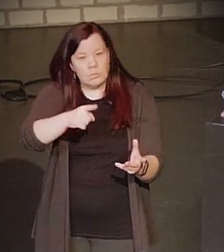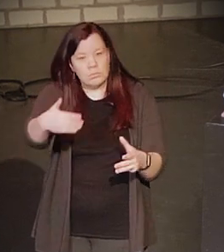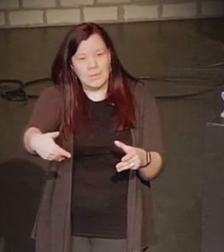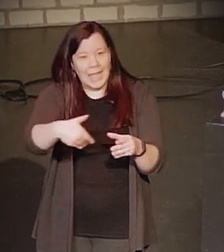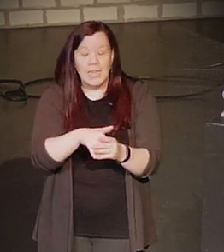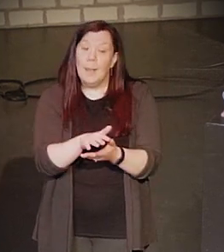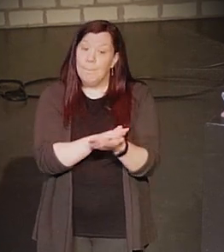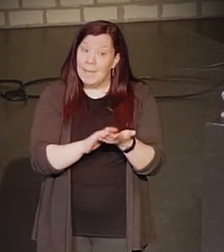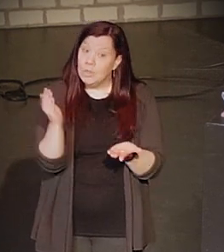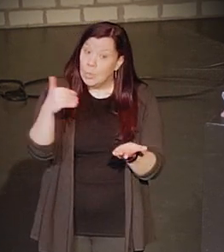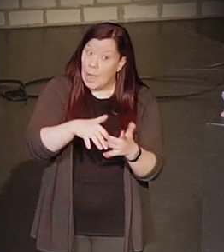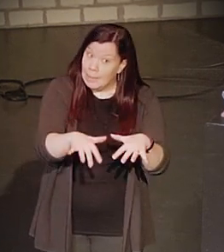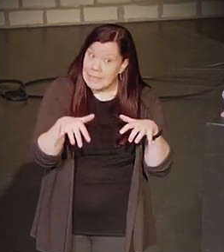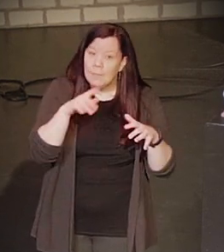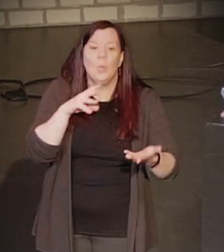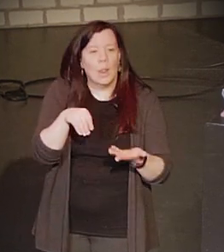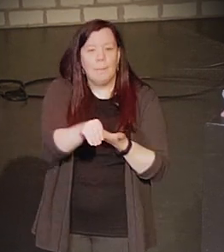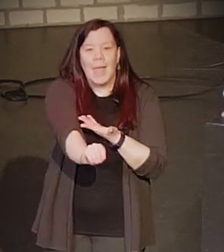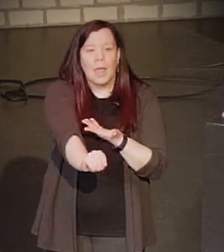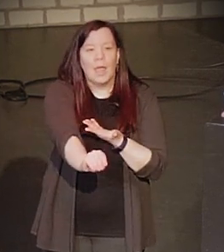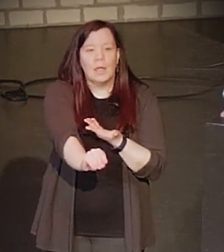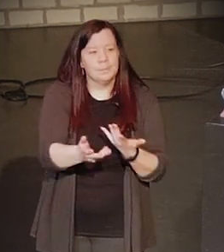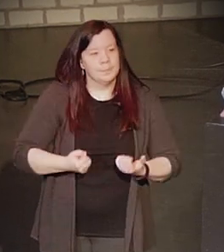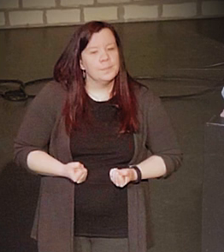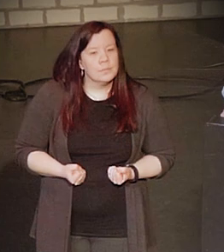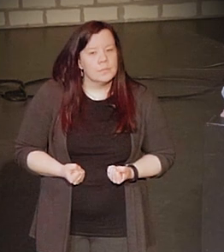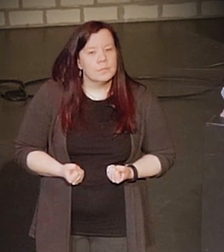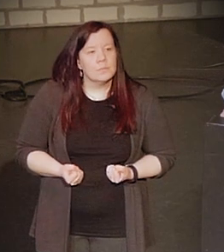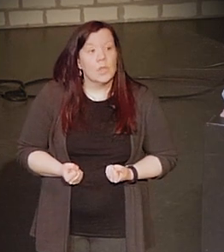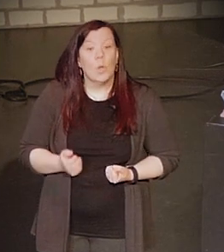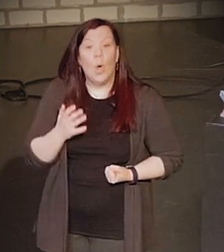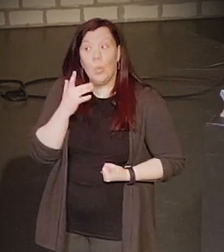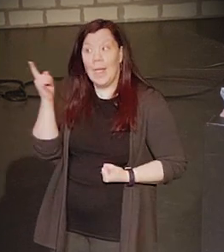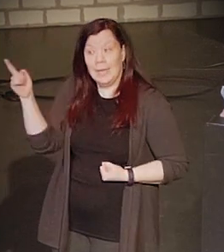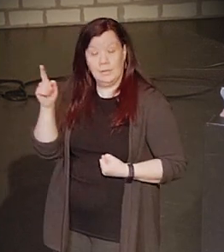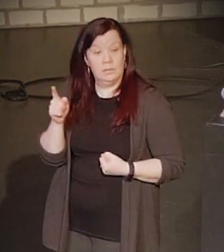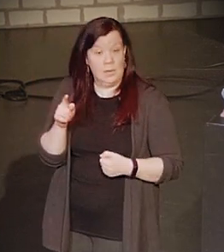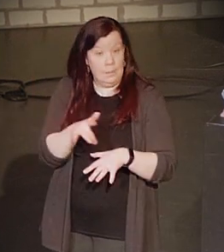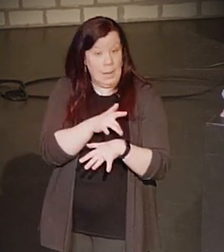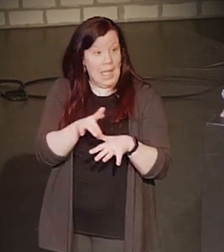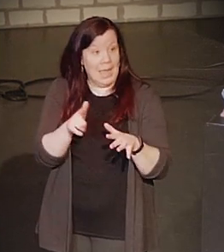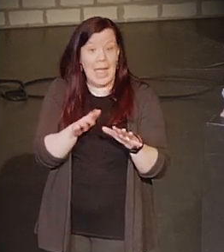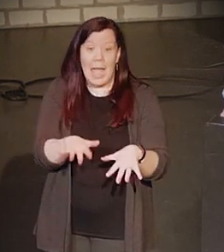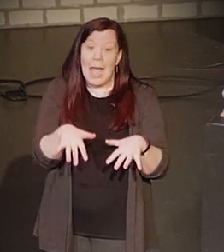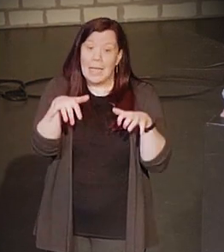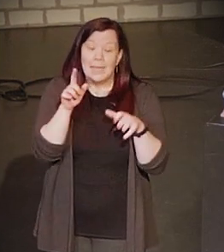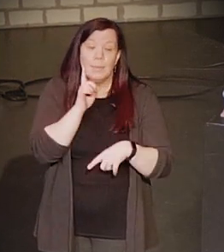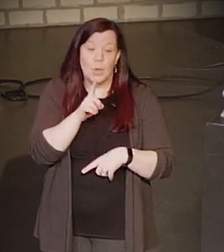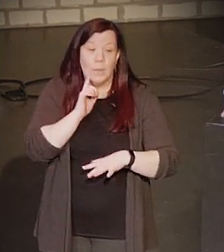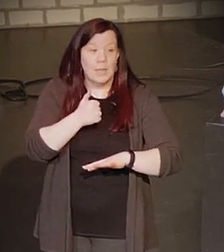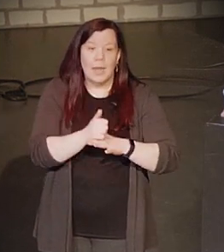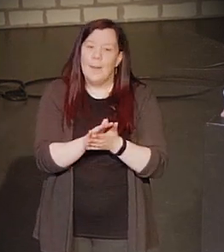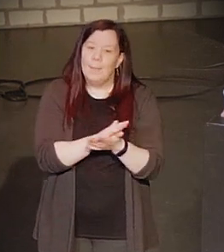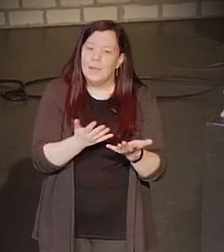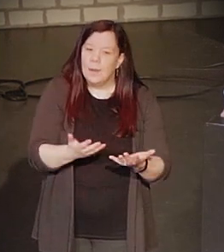We're going to pay people to attend. And by the time that the Assemblywomen is being produced, they've actually raised that pay so it's the same